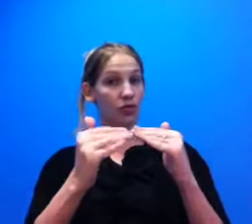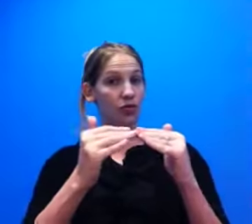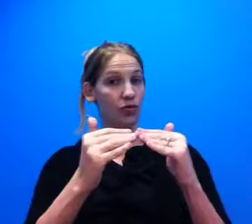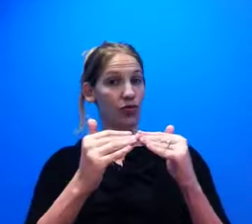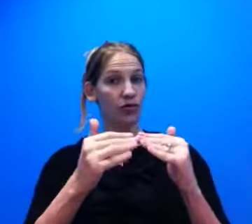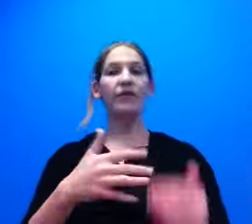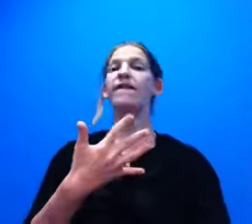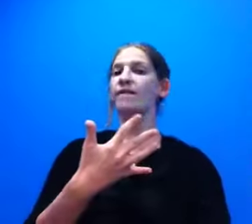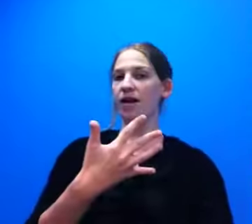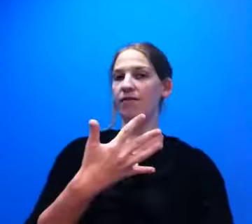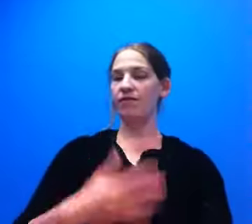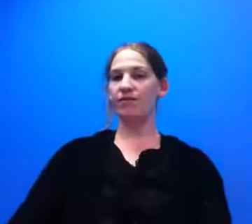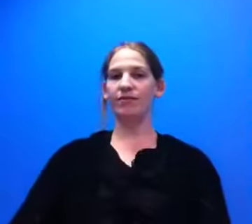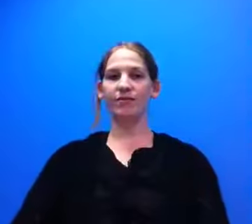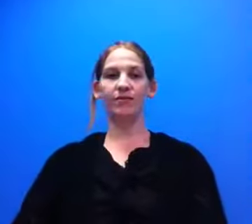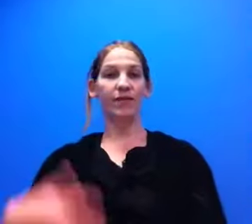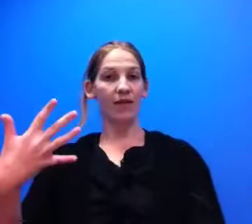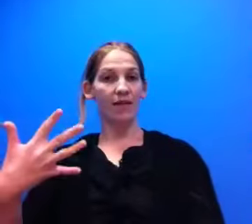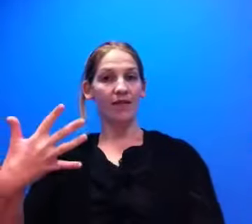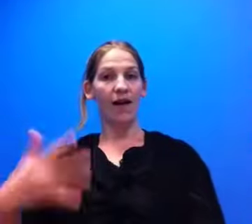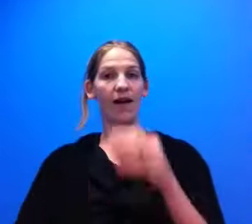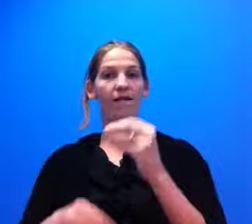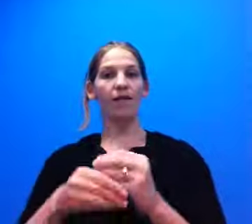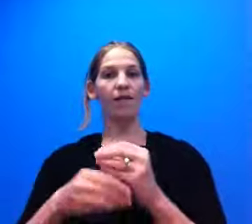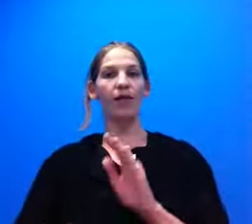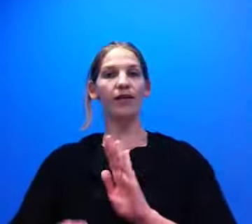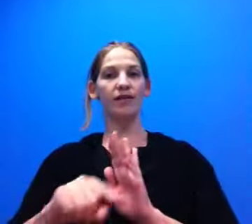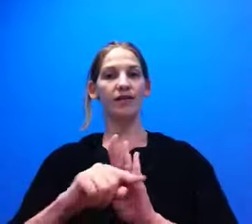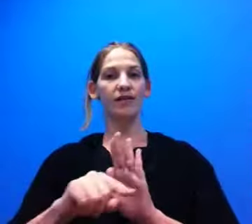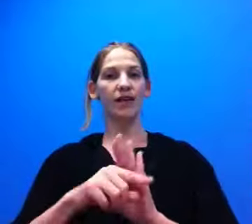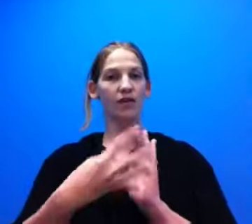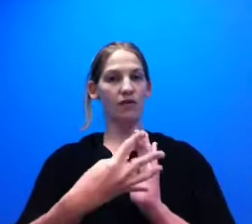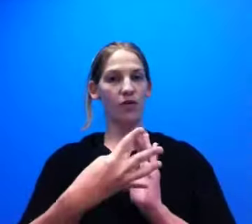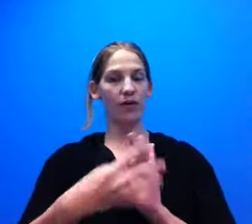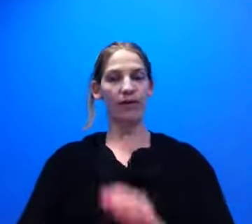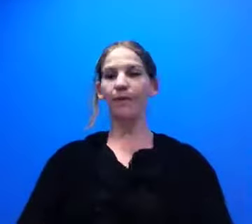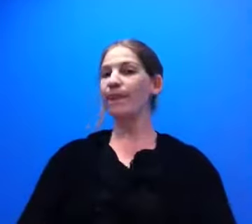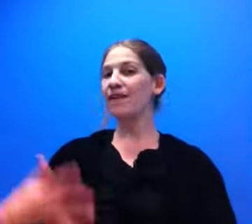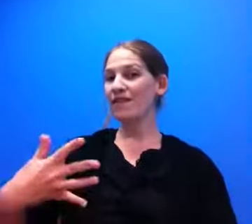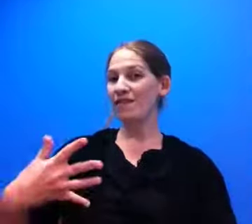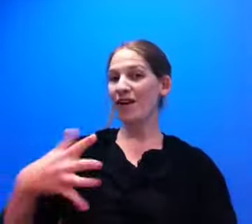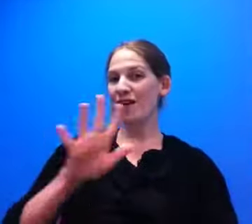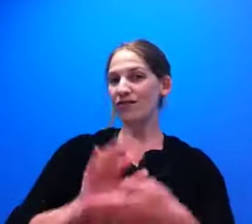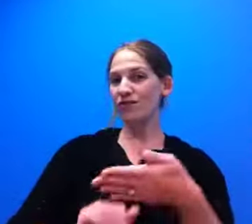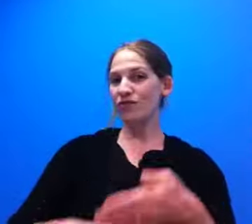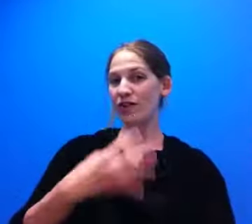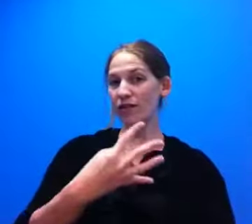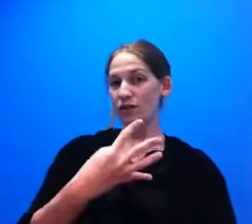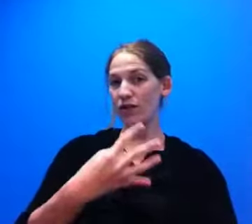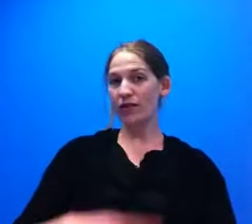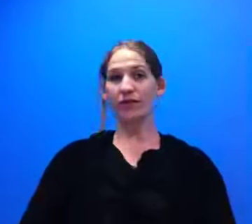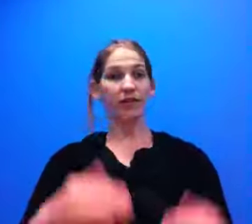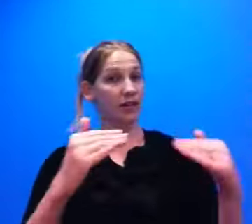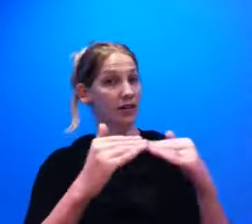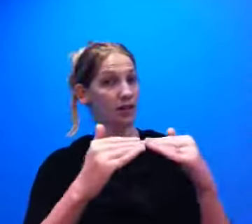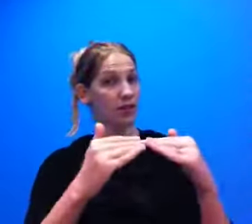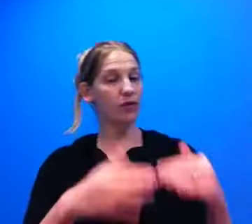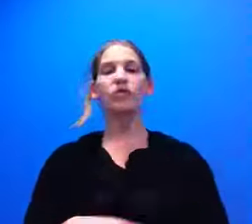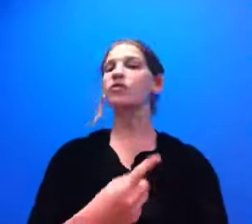do another one. 5 plus -4. 5 subtract 4. Okay, which is 1. Very good, Charlie.